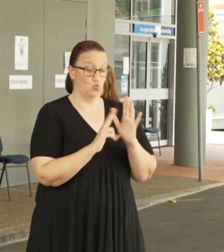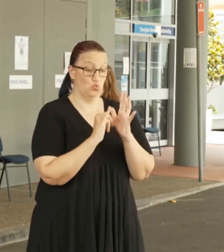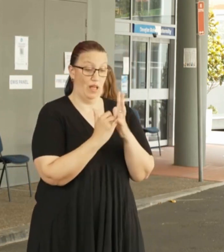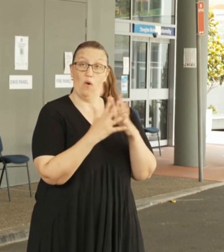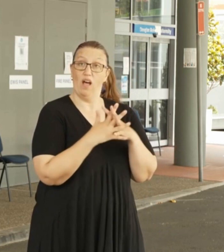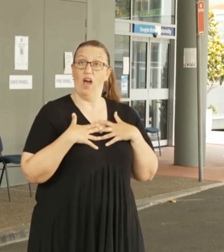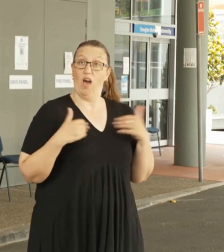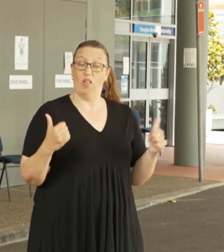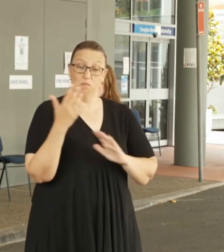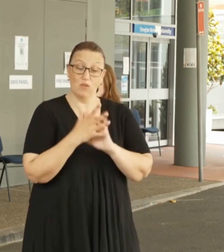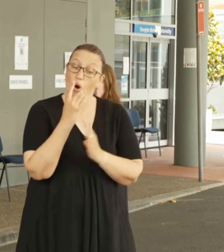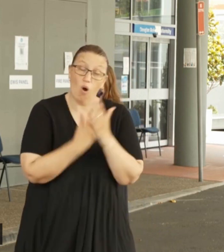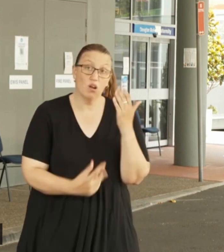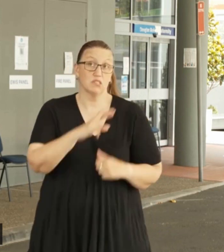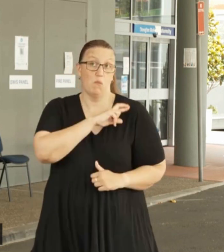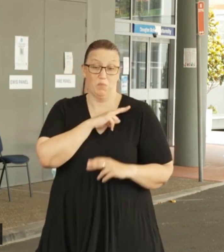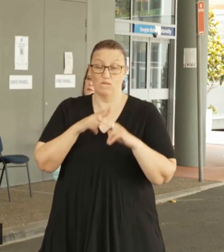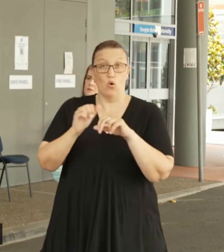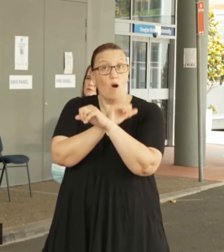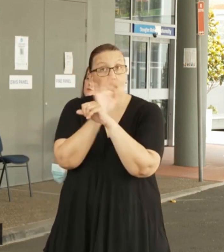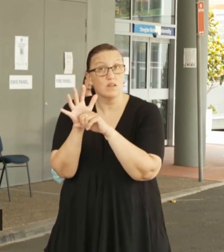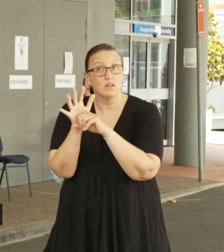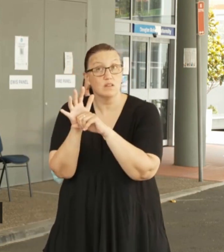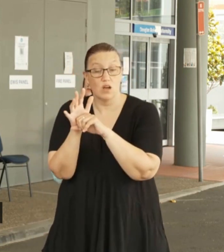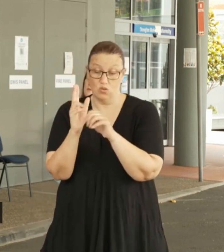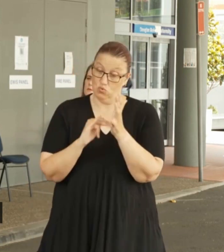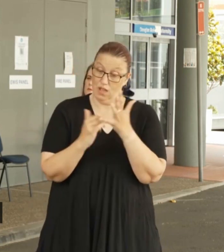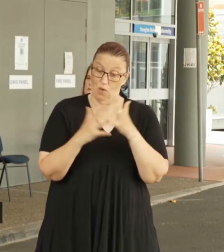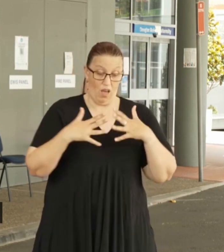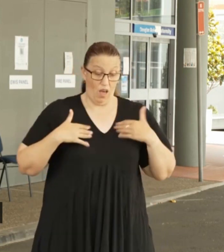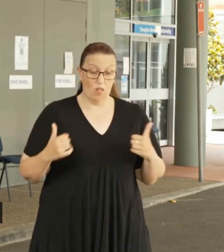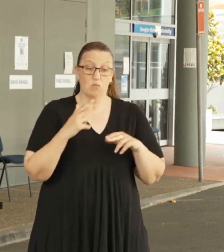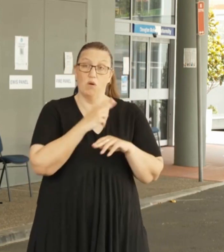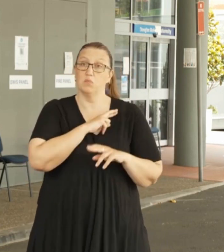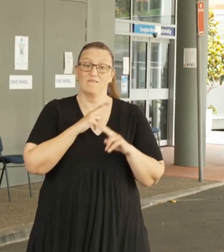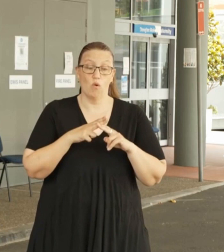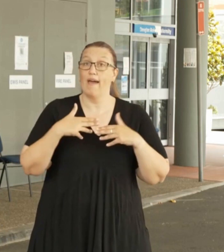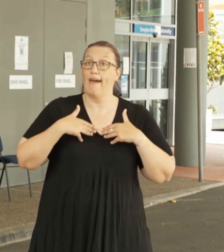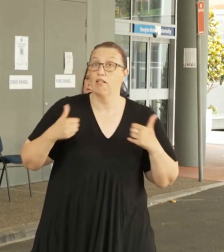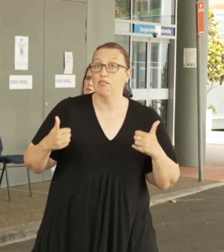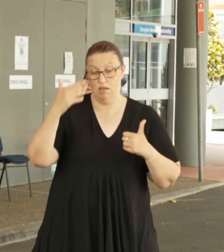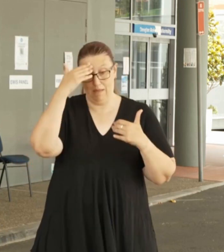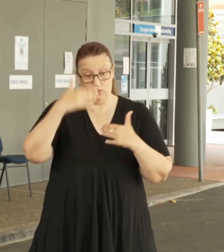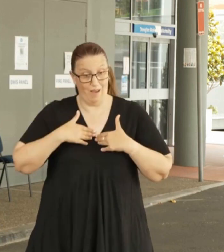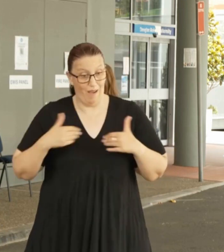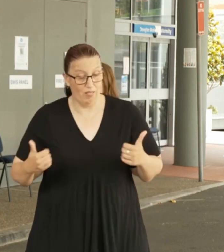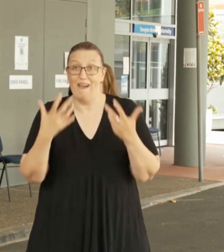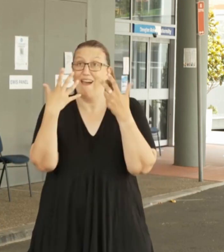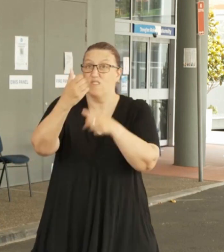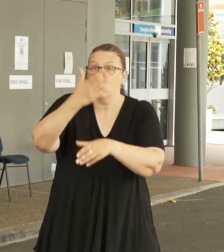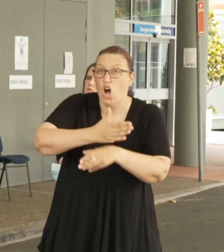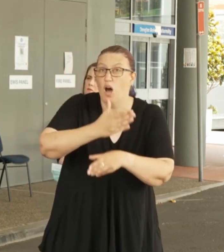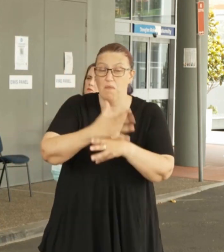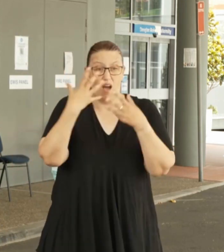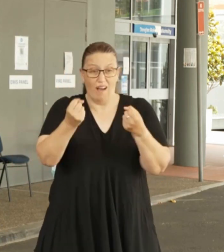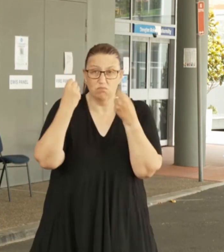people who look after making sure that people should stay in jobs. We'll take the entire health team's advice, and at the moment, I don't see any reason to be jumping